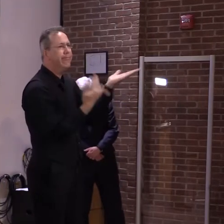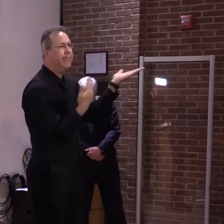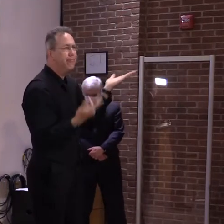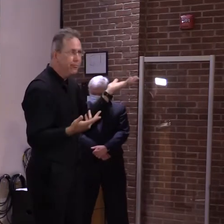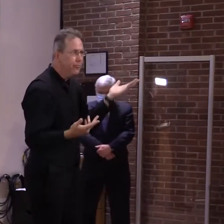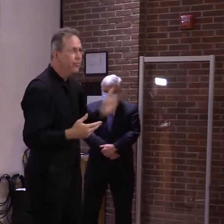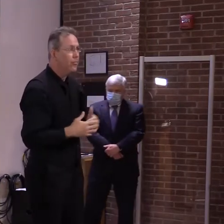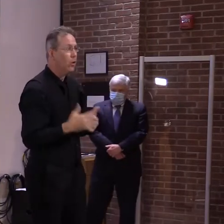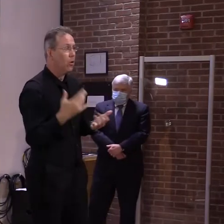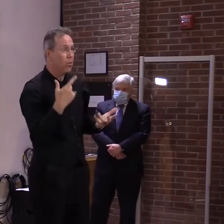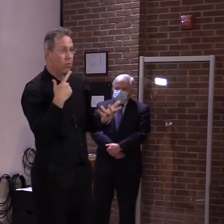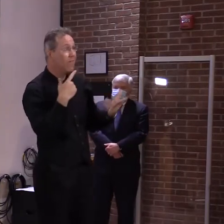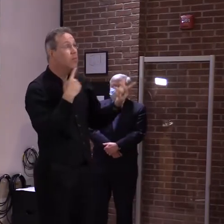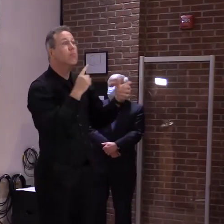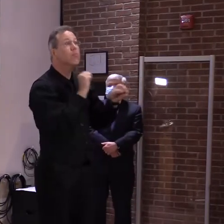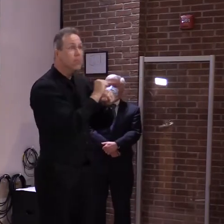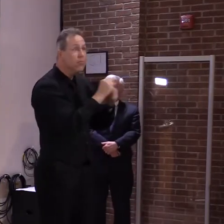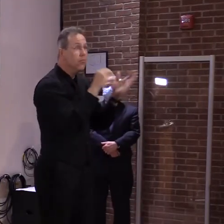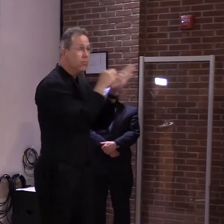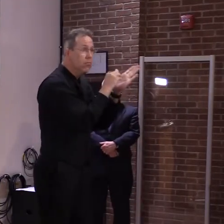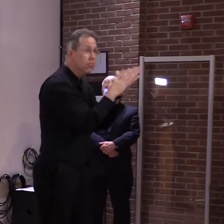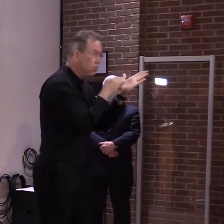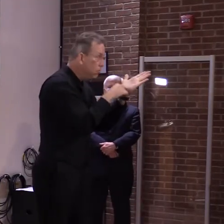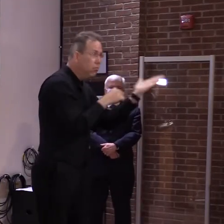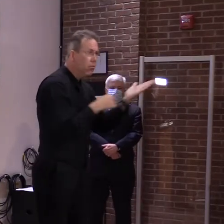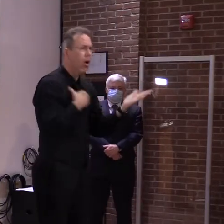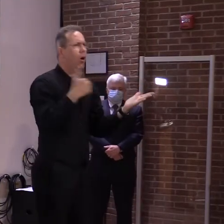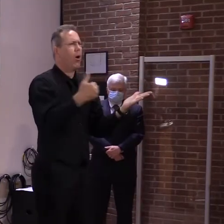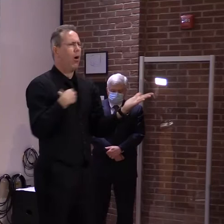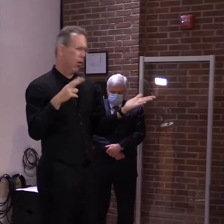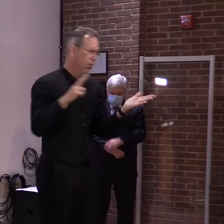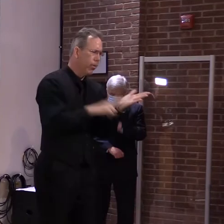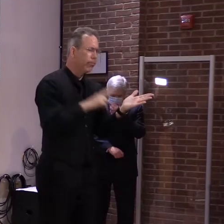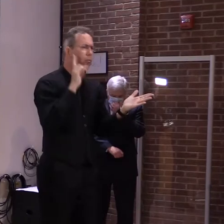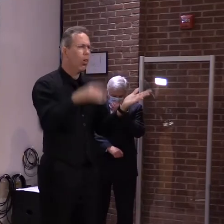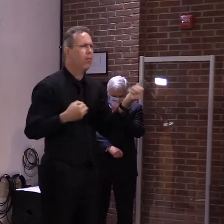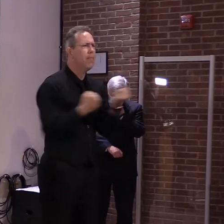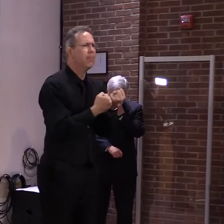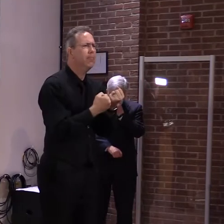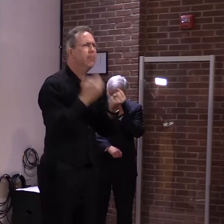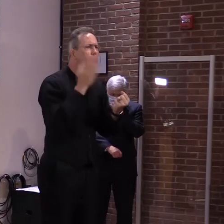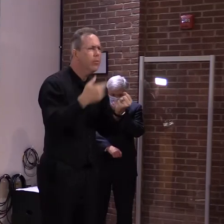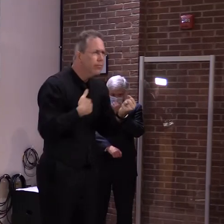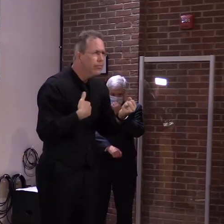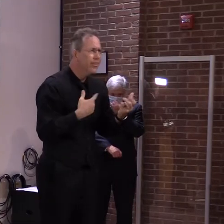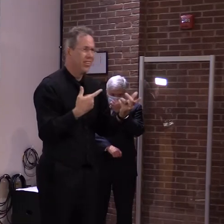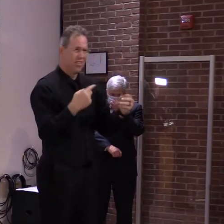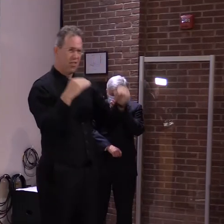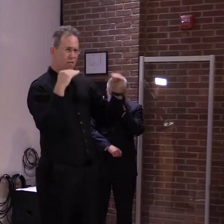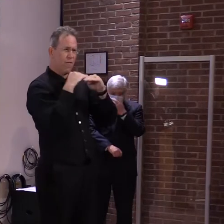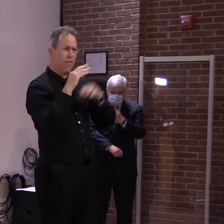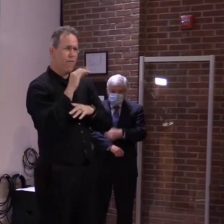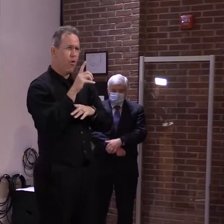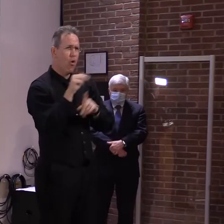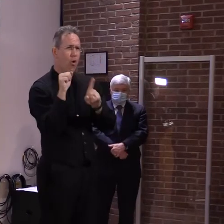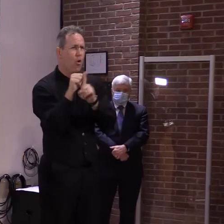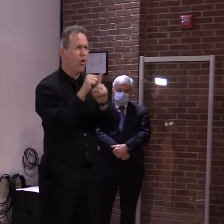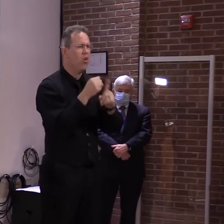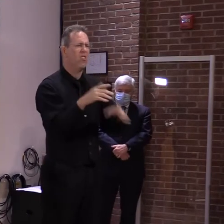this further, especially as we see the vast impact of these fraudulent claims.